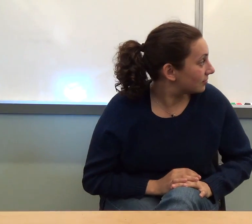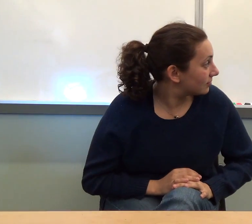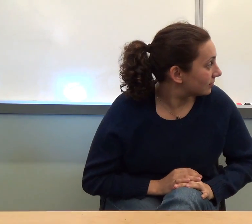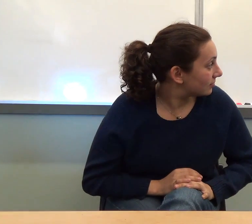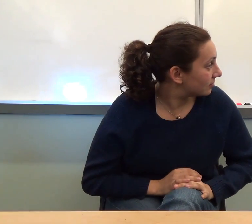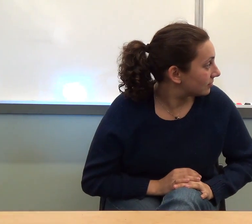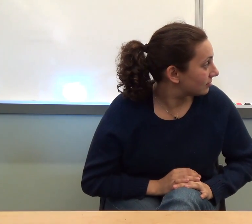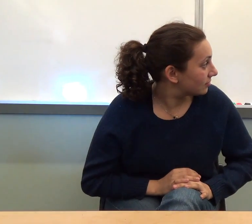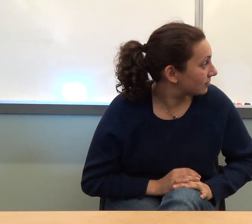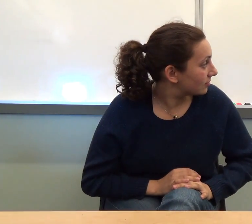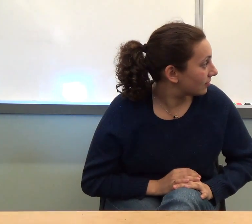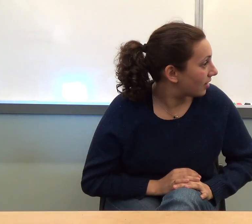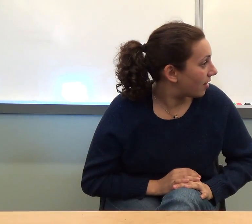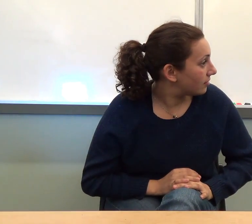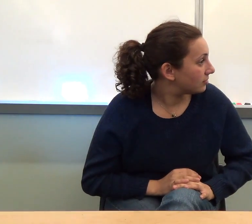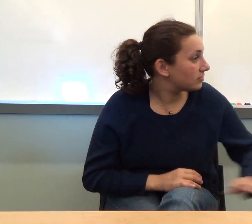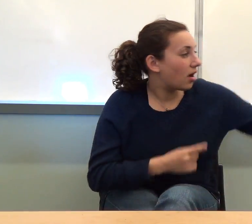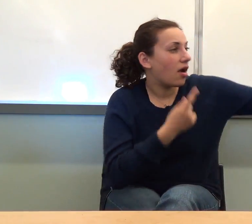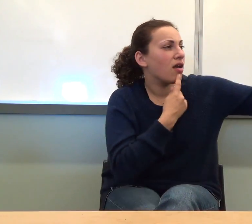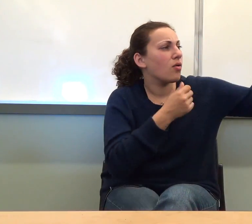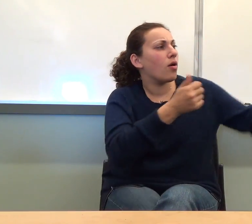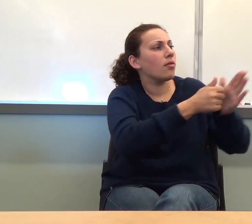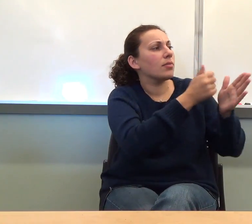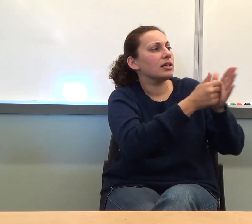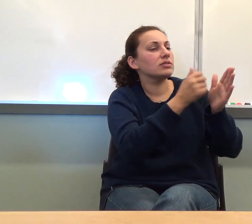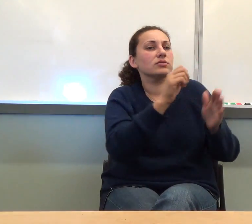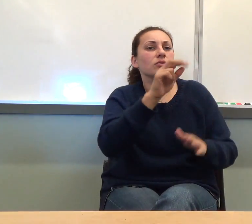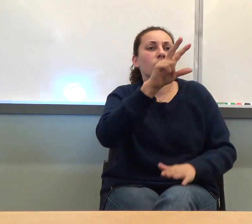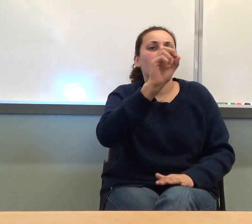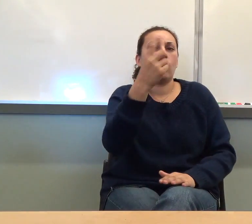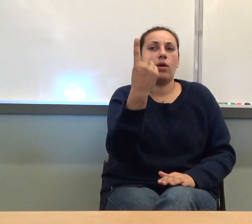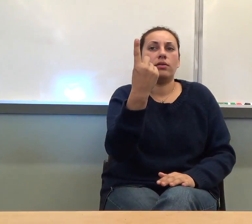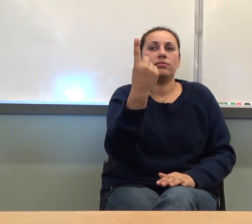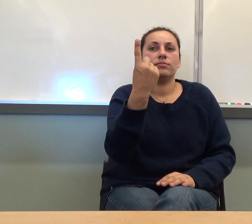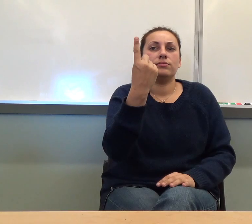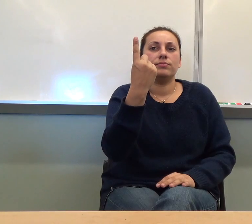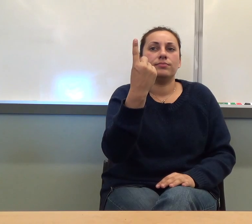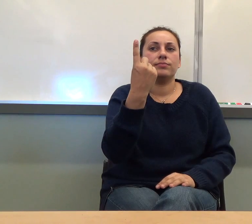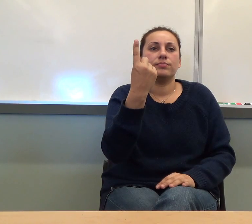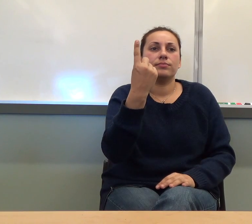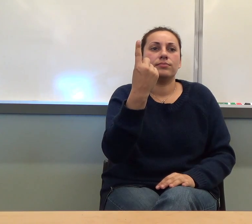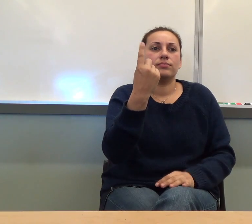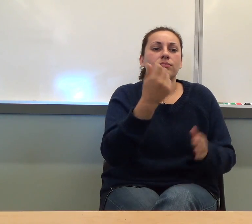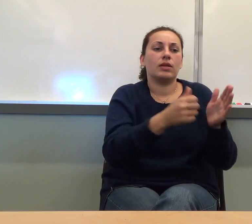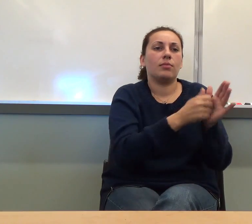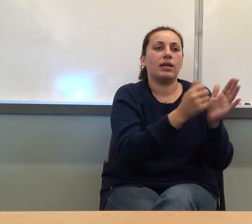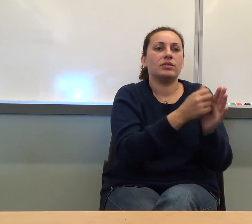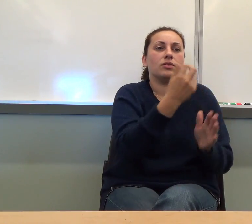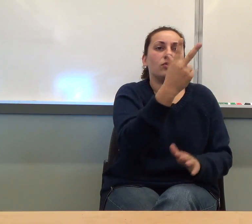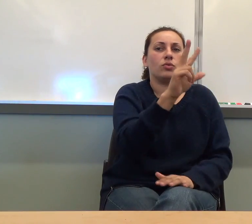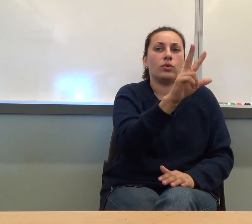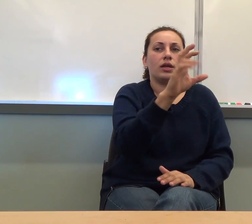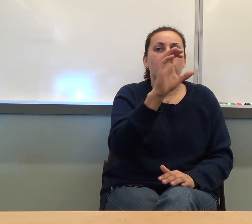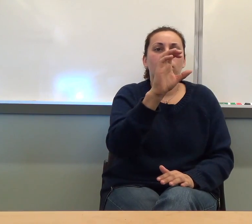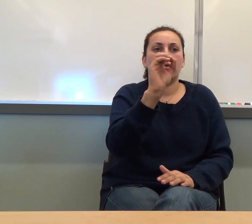What page is this on? The next page. It's called 301. All right.